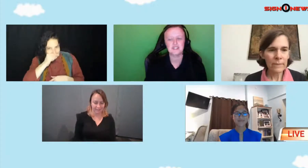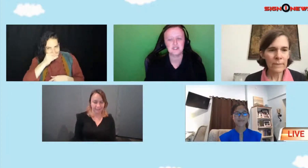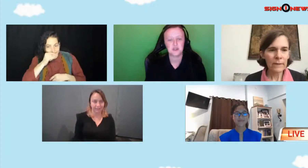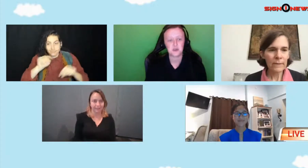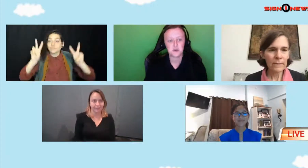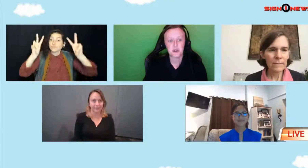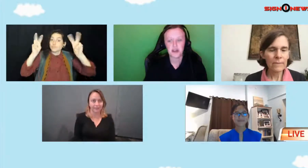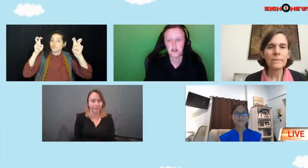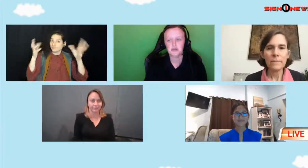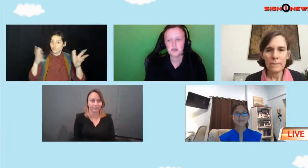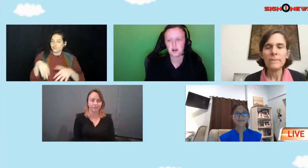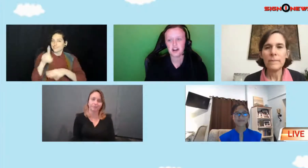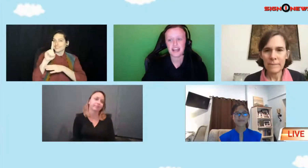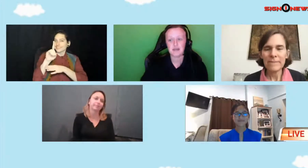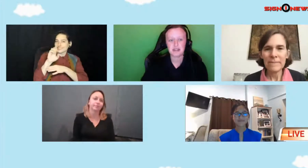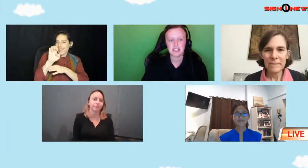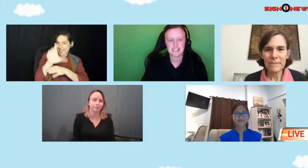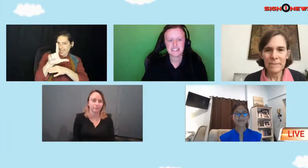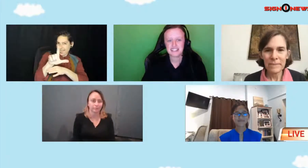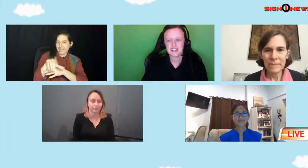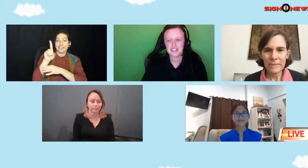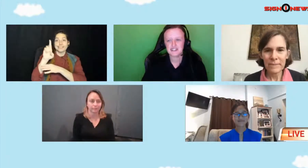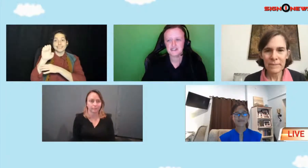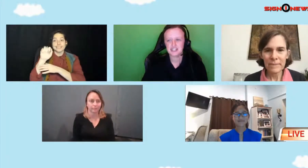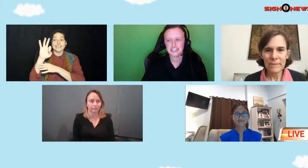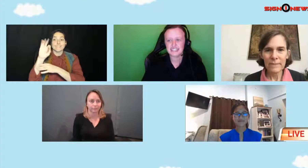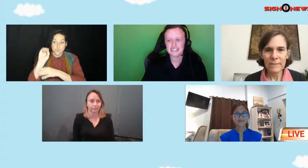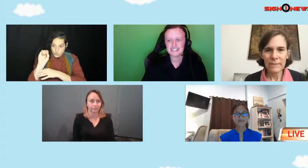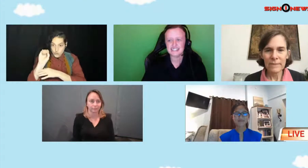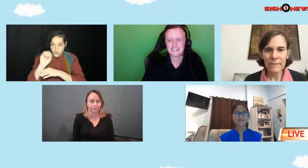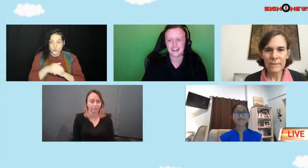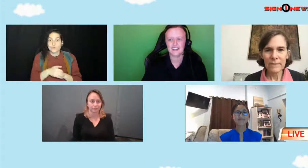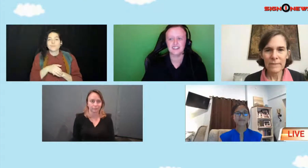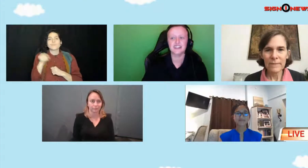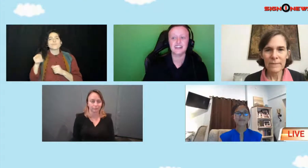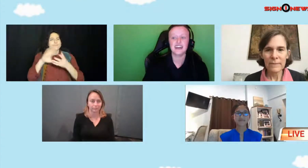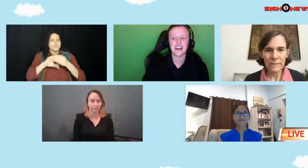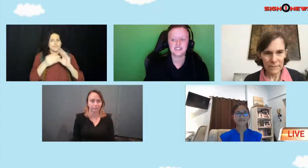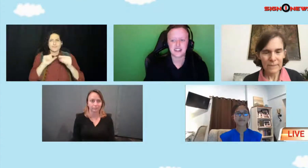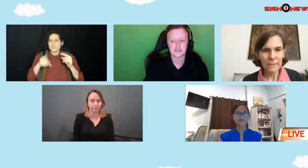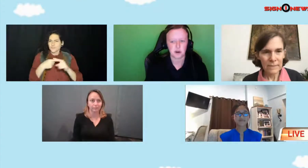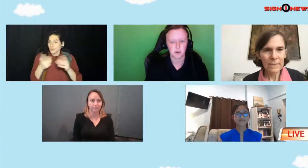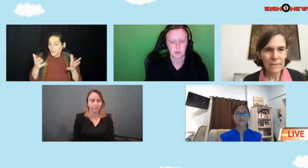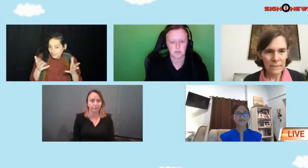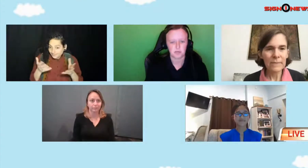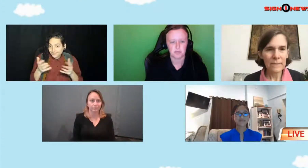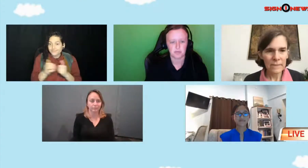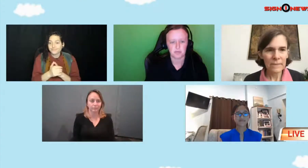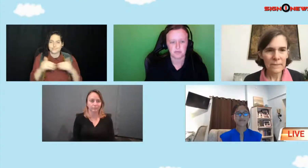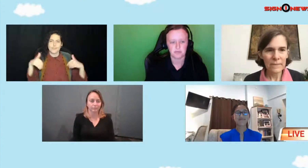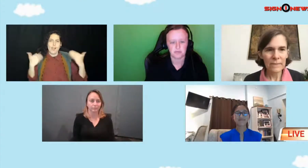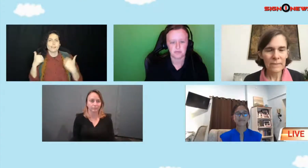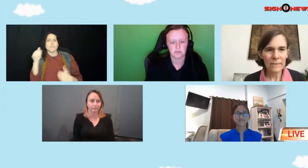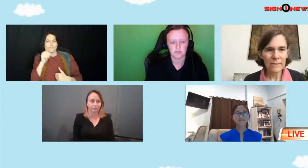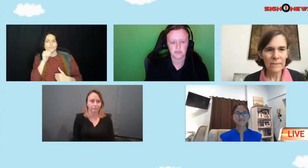released its new 3-part animation series for kids entitled Elodefo.